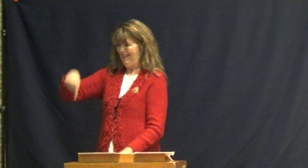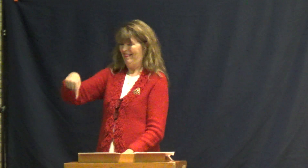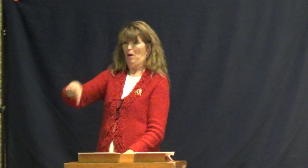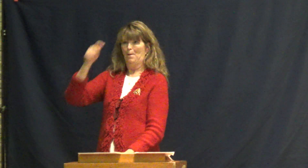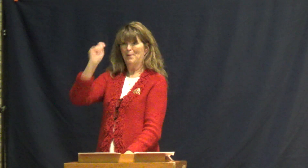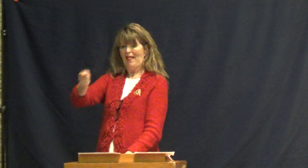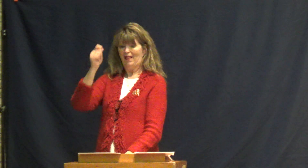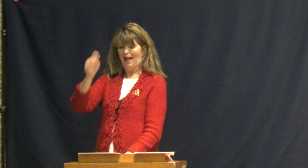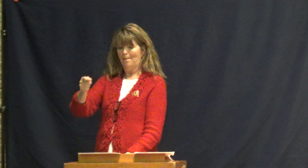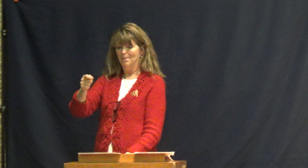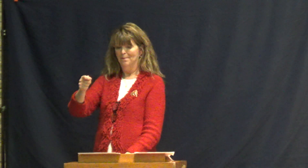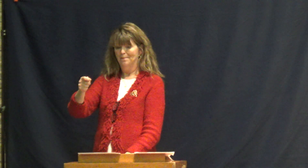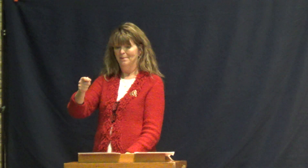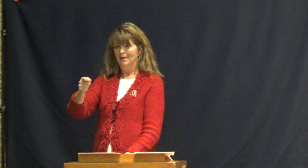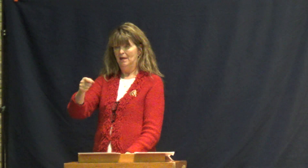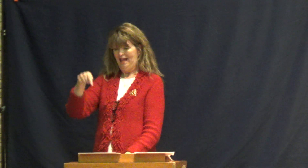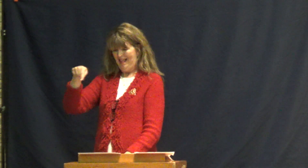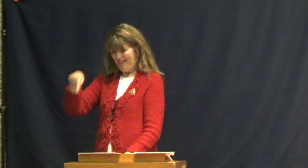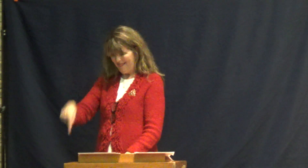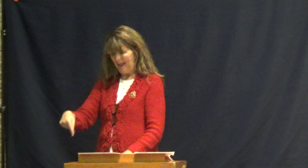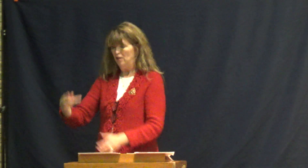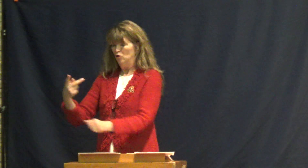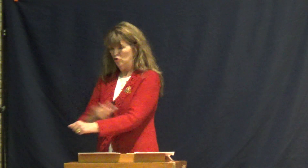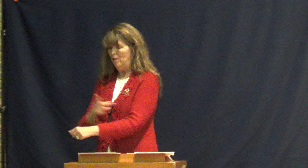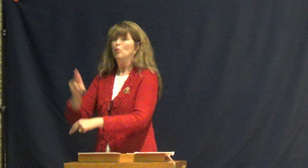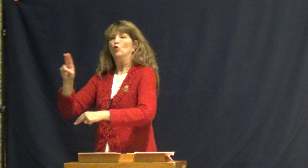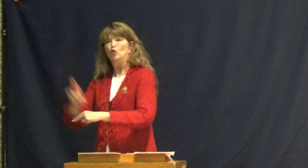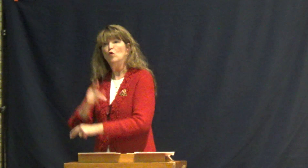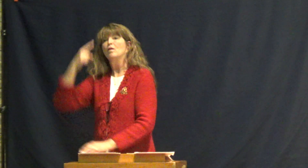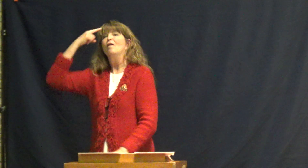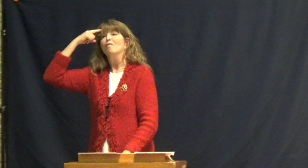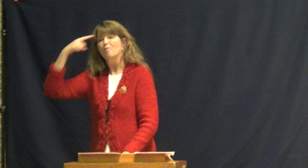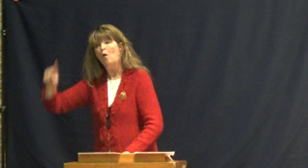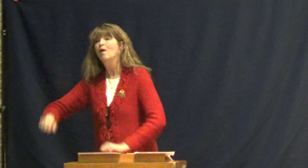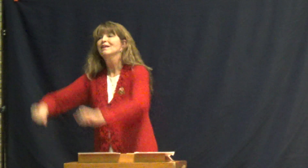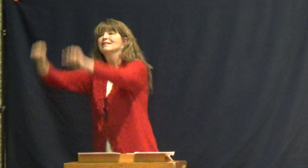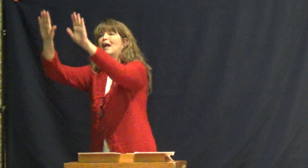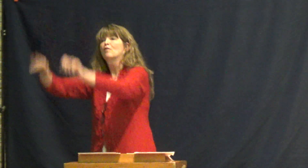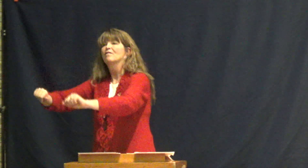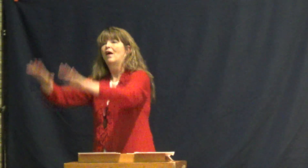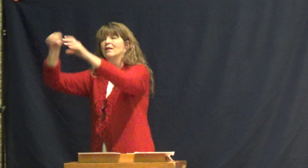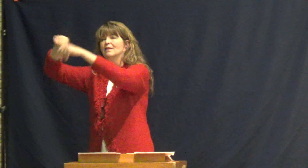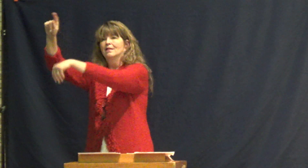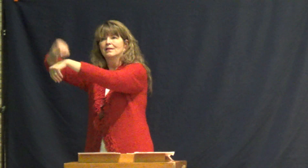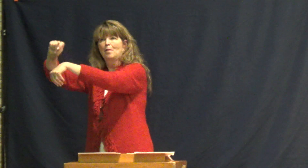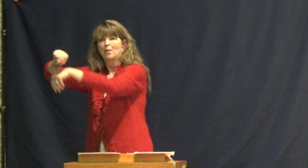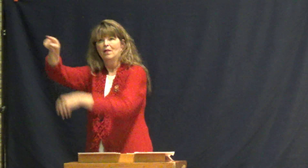Bethlehem that was used for this purpose only.